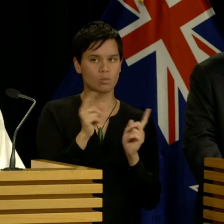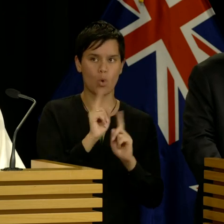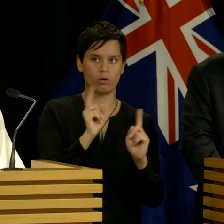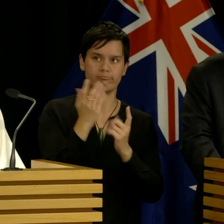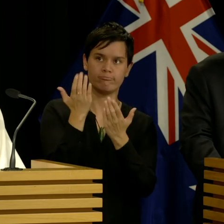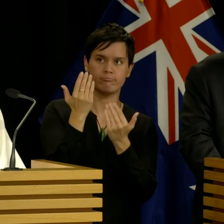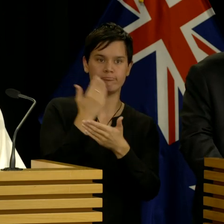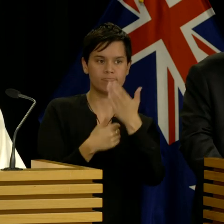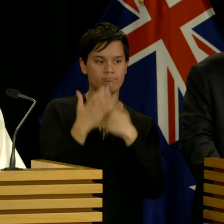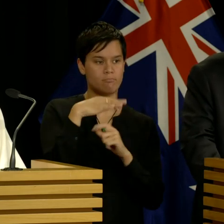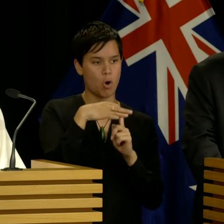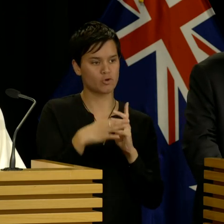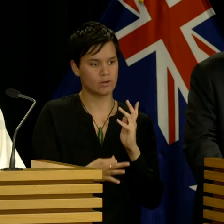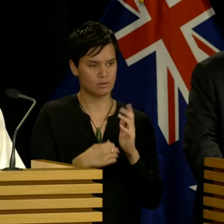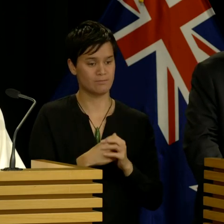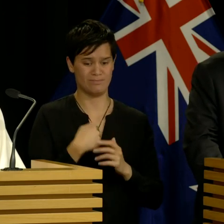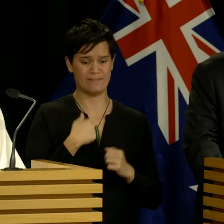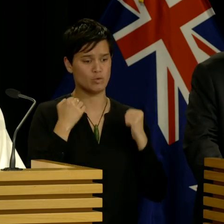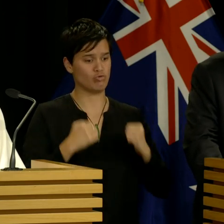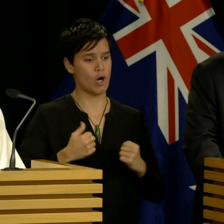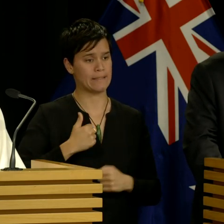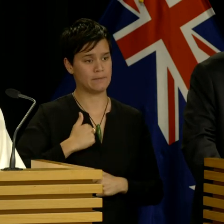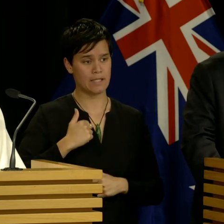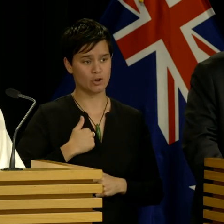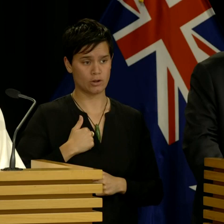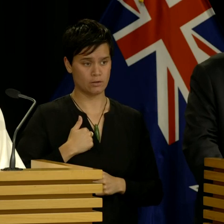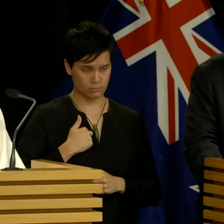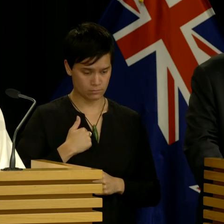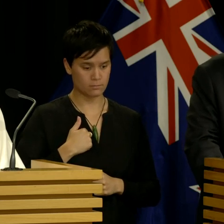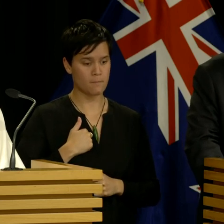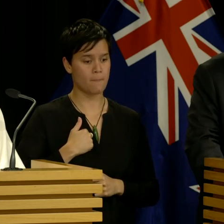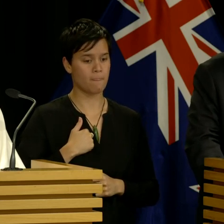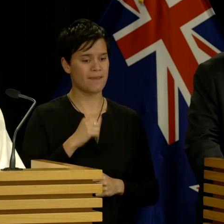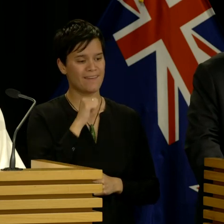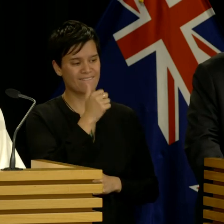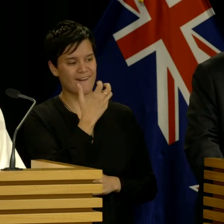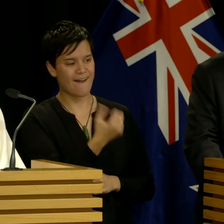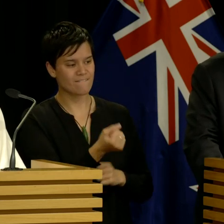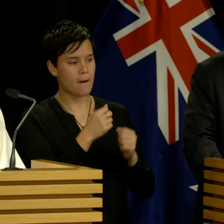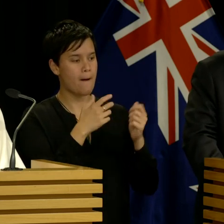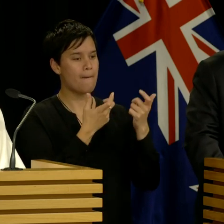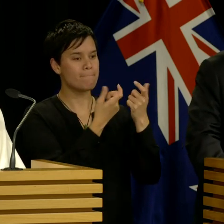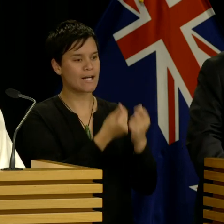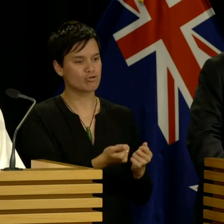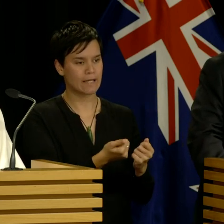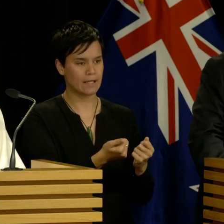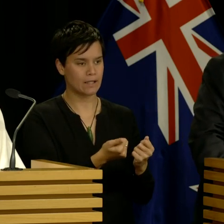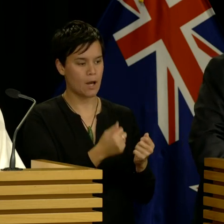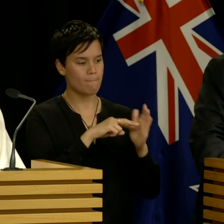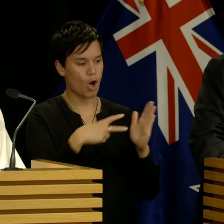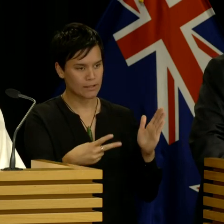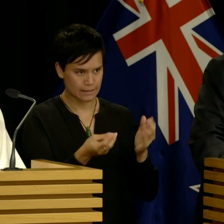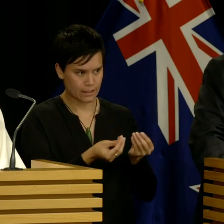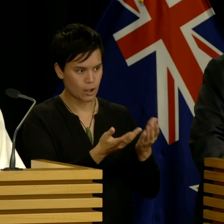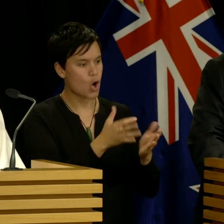strong expectation, and I know he shares this, that where there were to be so-called unconventional monetary policy deployed, which I might say is